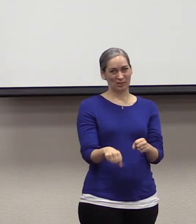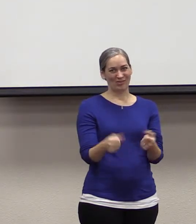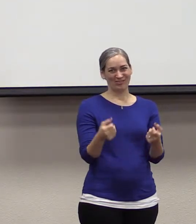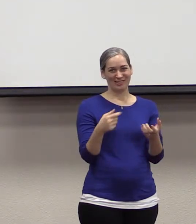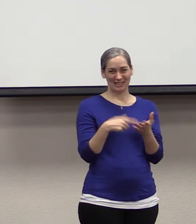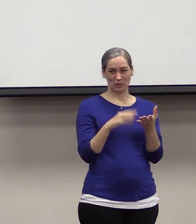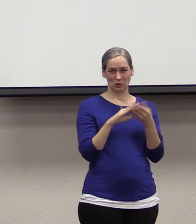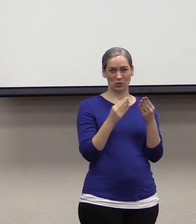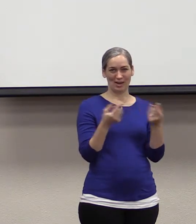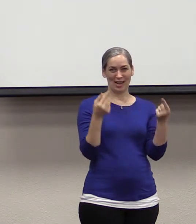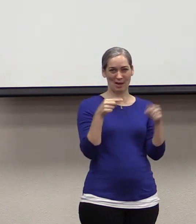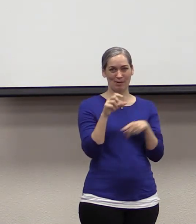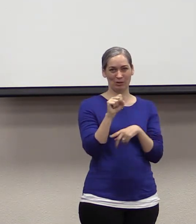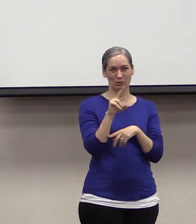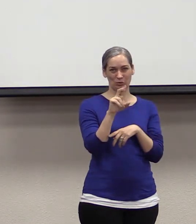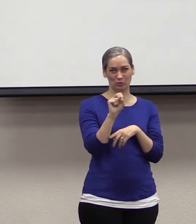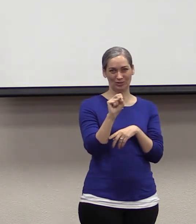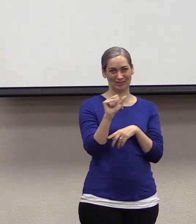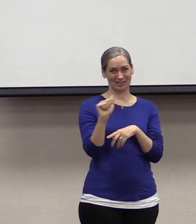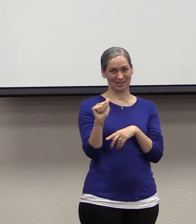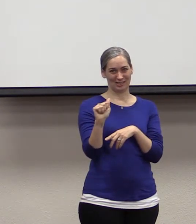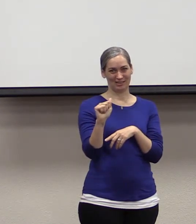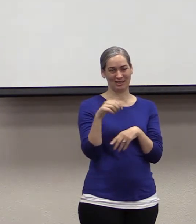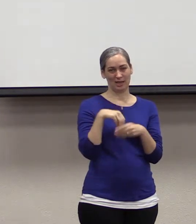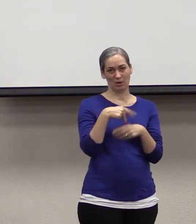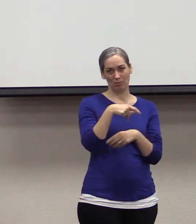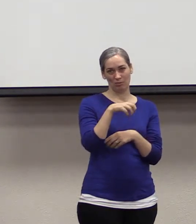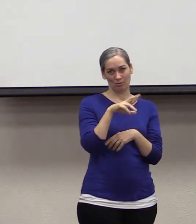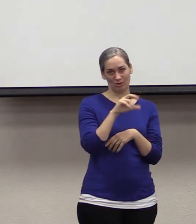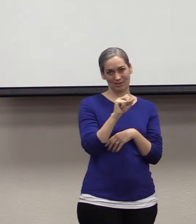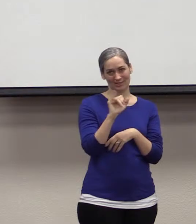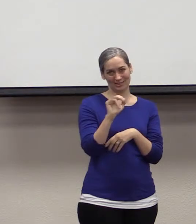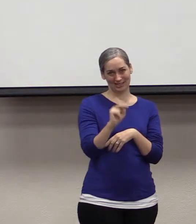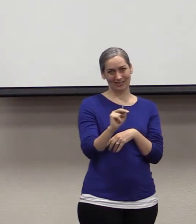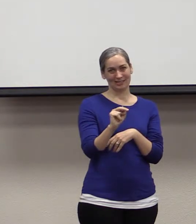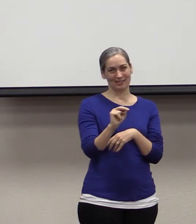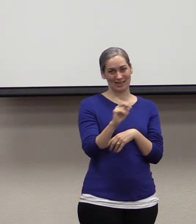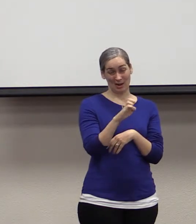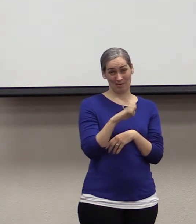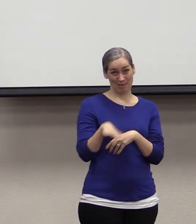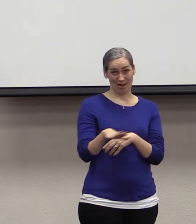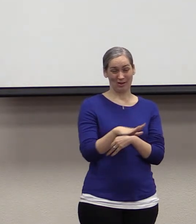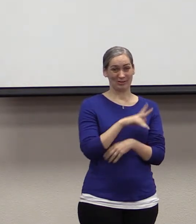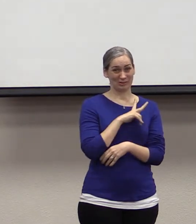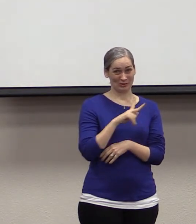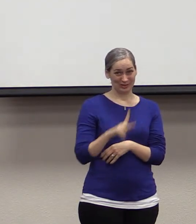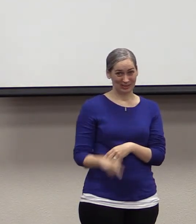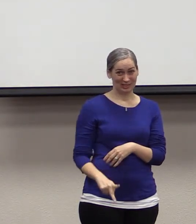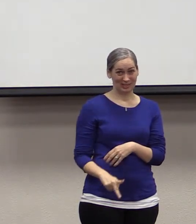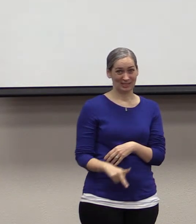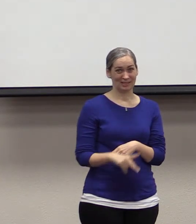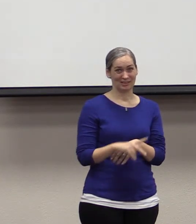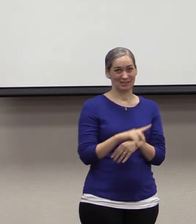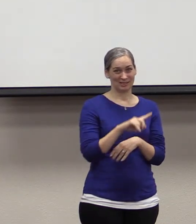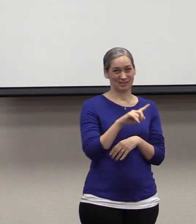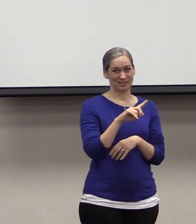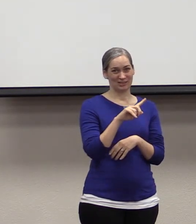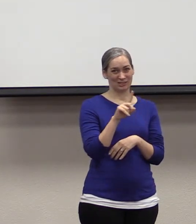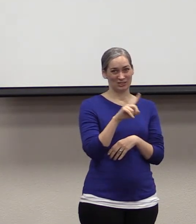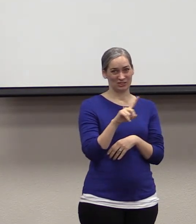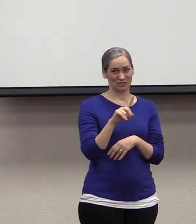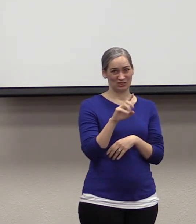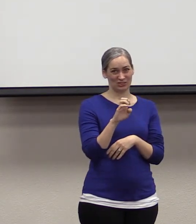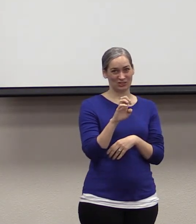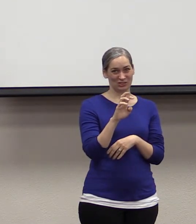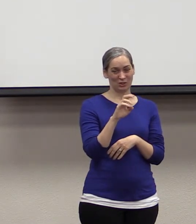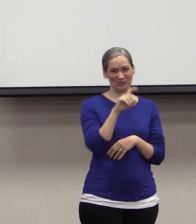So in chapters 1 and 2, we open with King Xerxes holding a magnificent feast. And when I